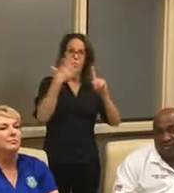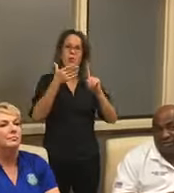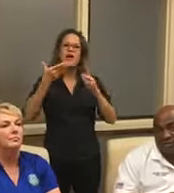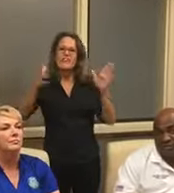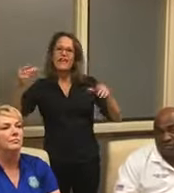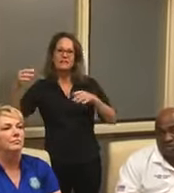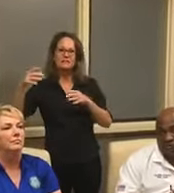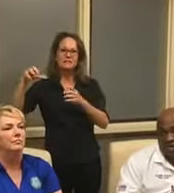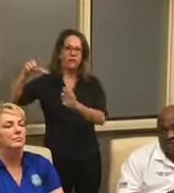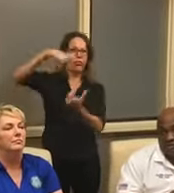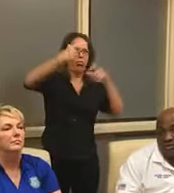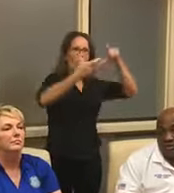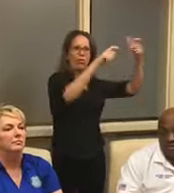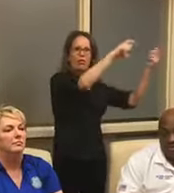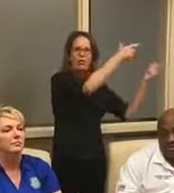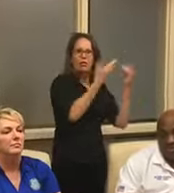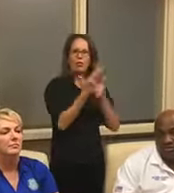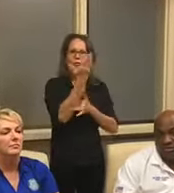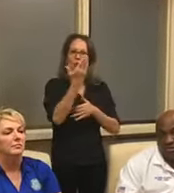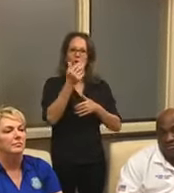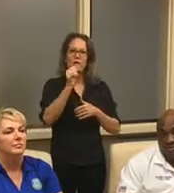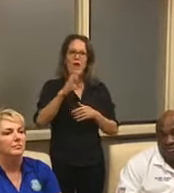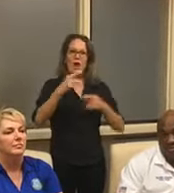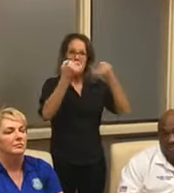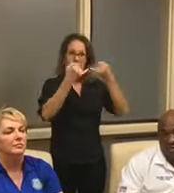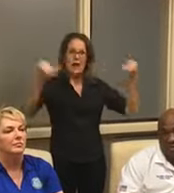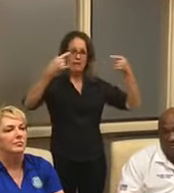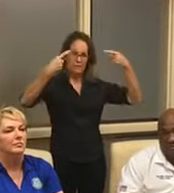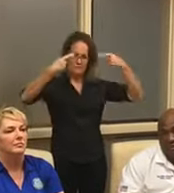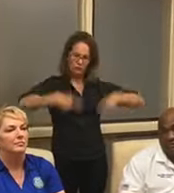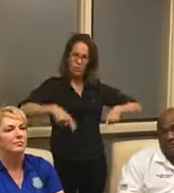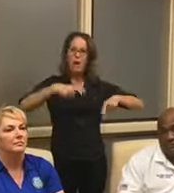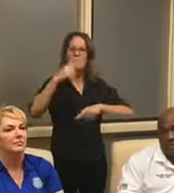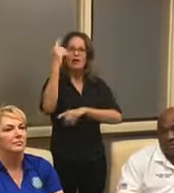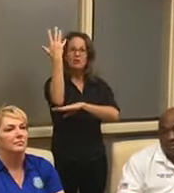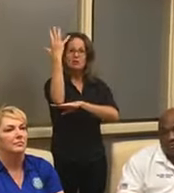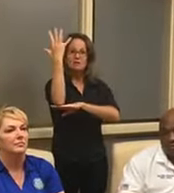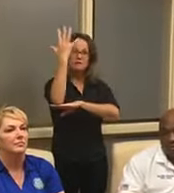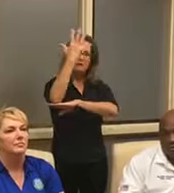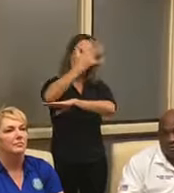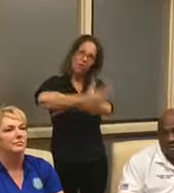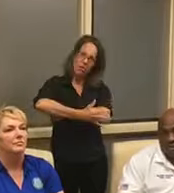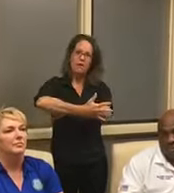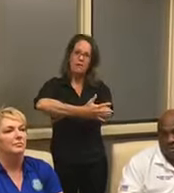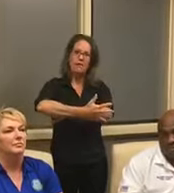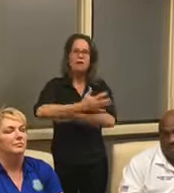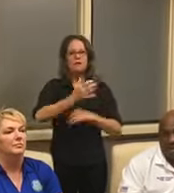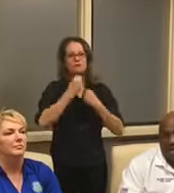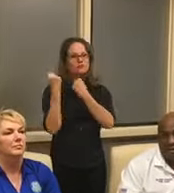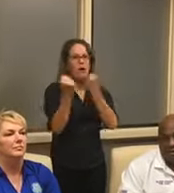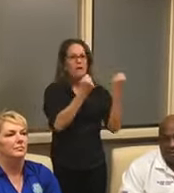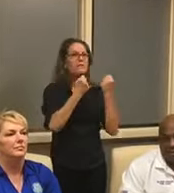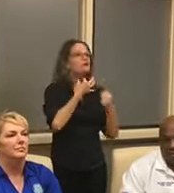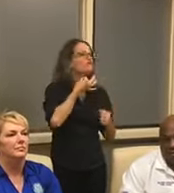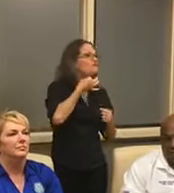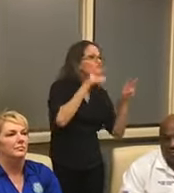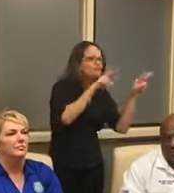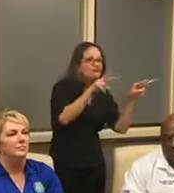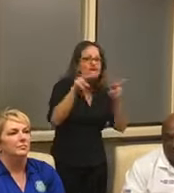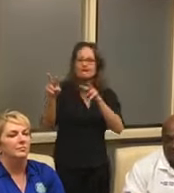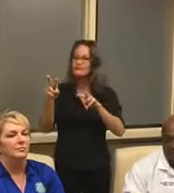power lines that may drop suddenly, trees that may fail. So driving around, being out in the open